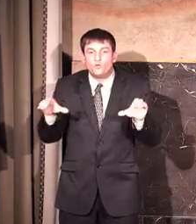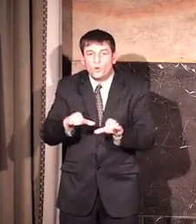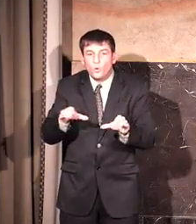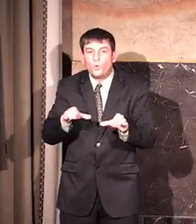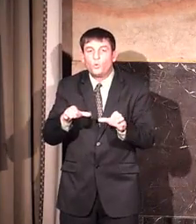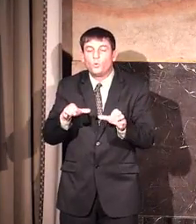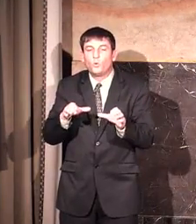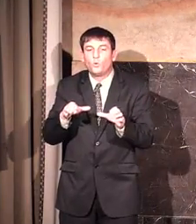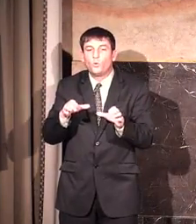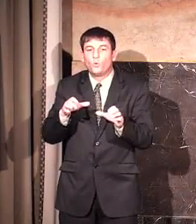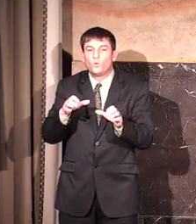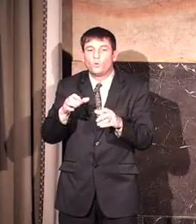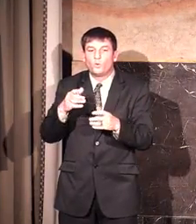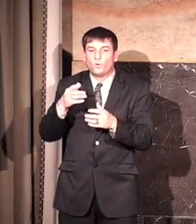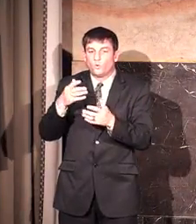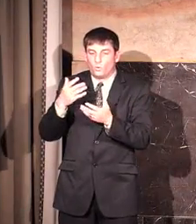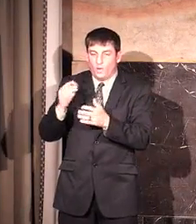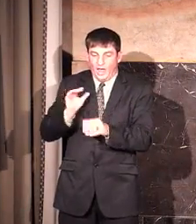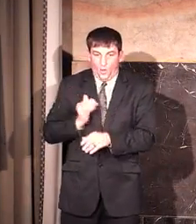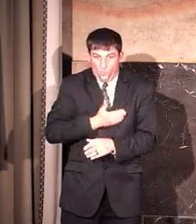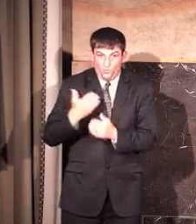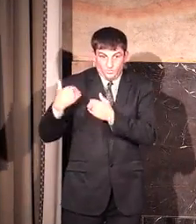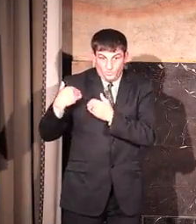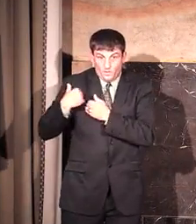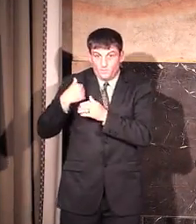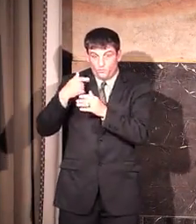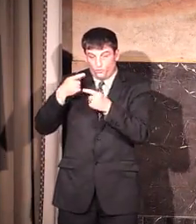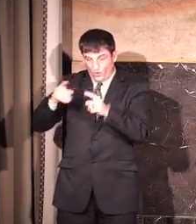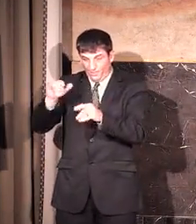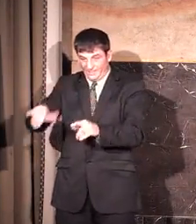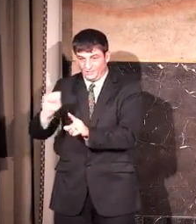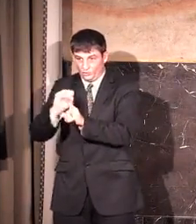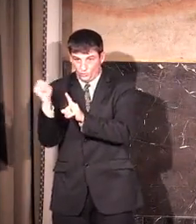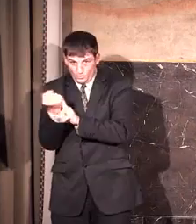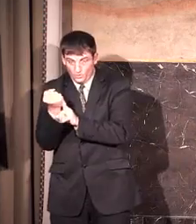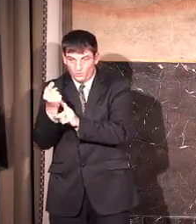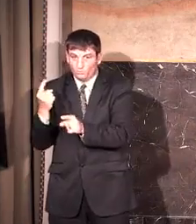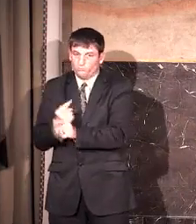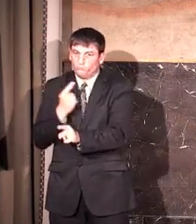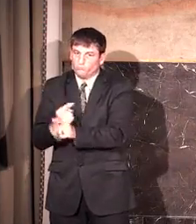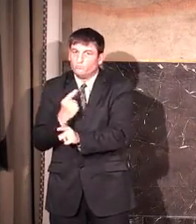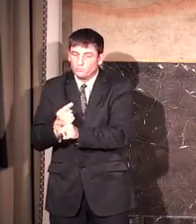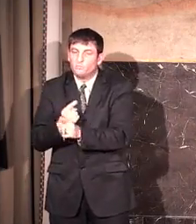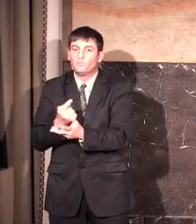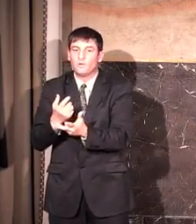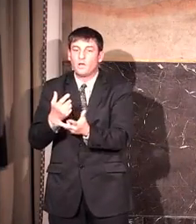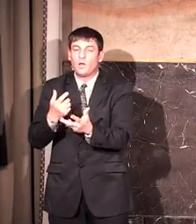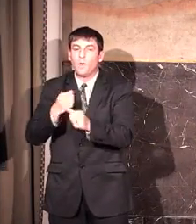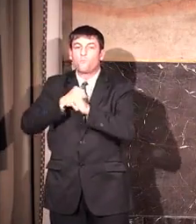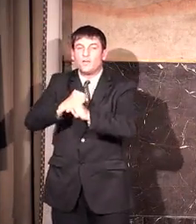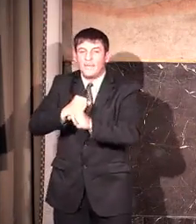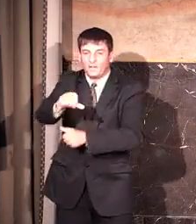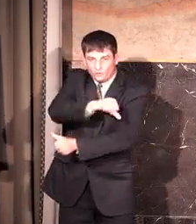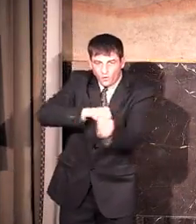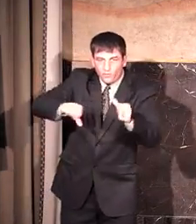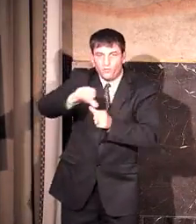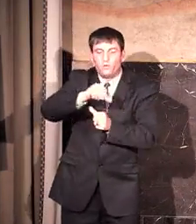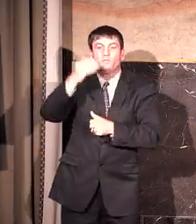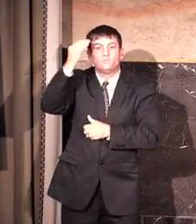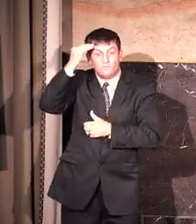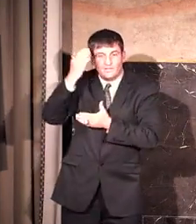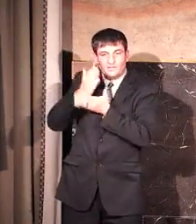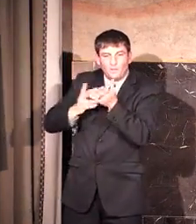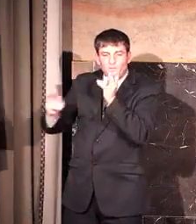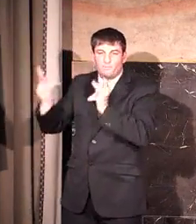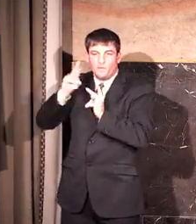is reasonable under the circumstances to protect one another. And I understand that there are people out there who